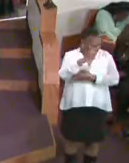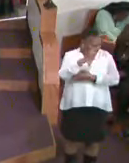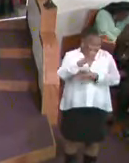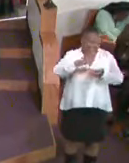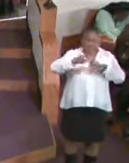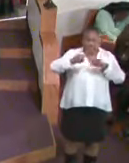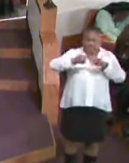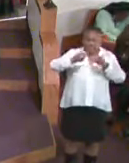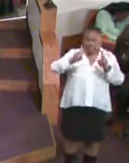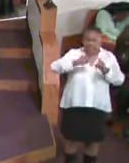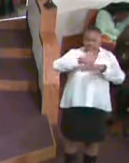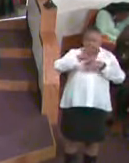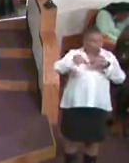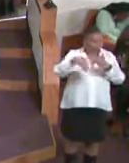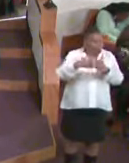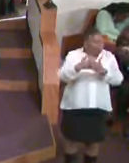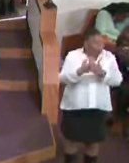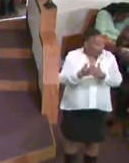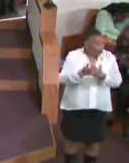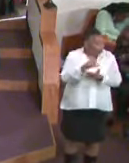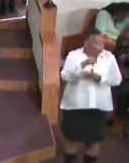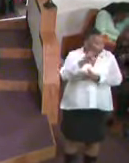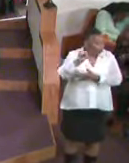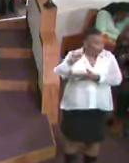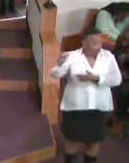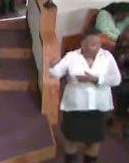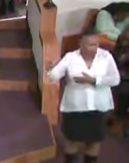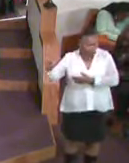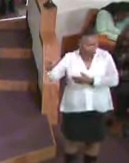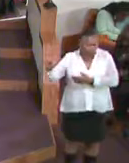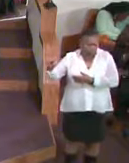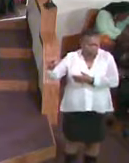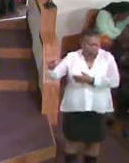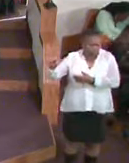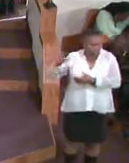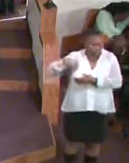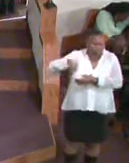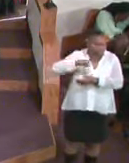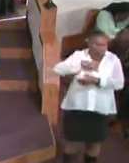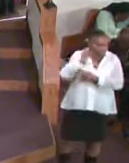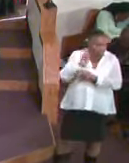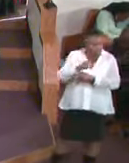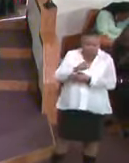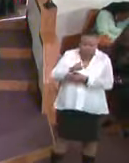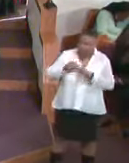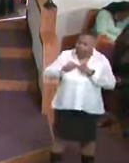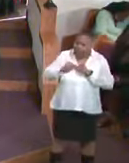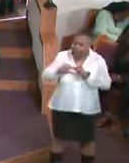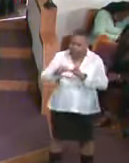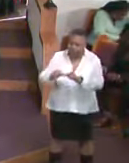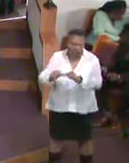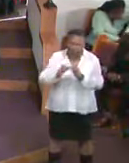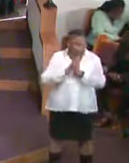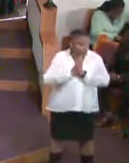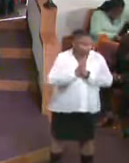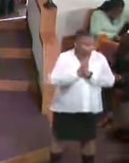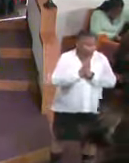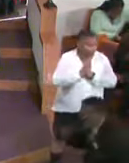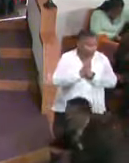whole United States. Because we need to stay on our prayers, the things that